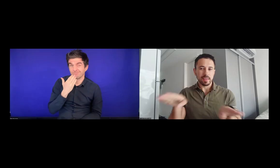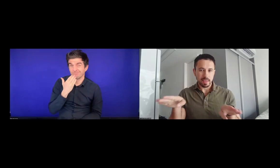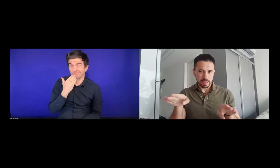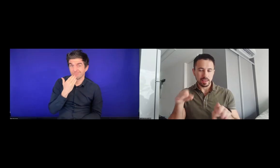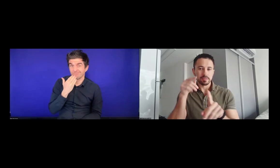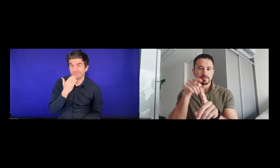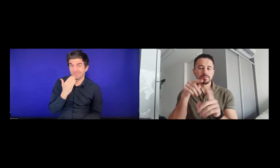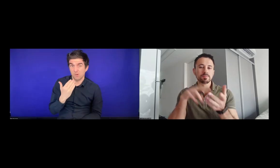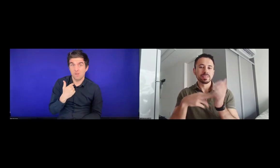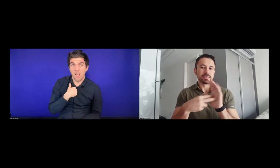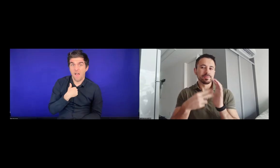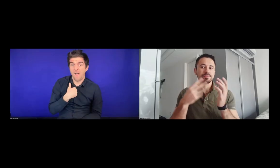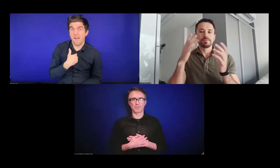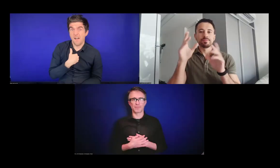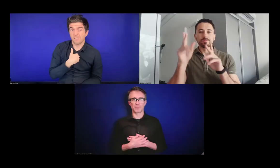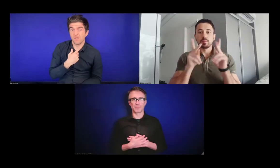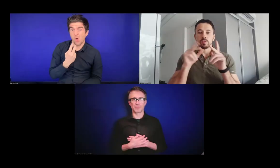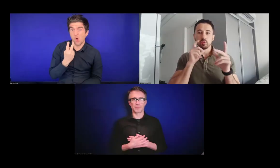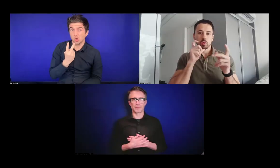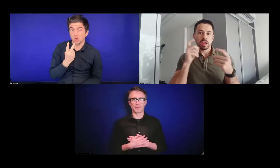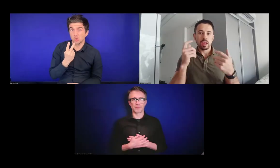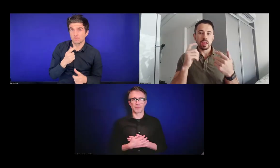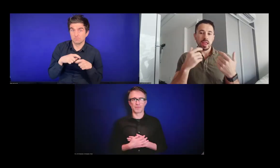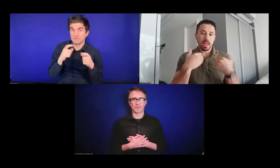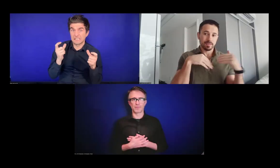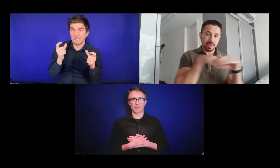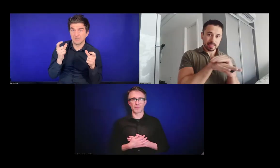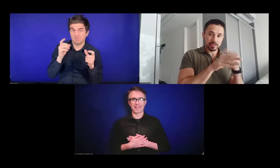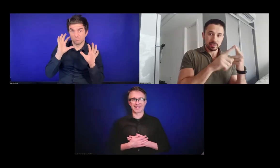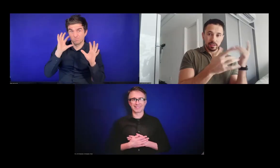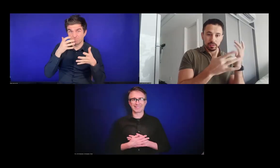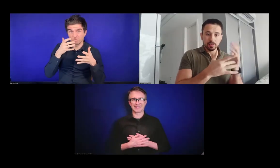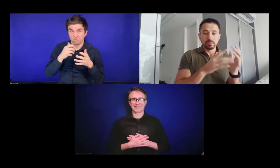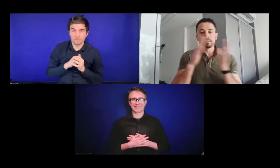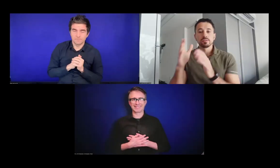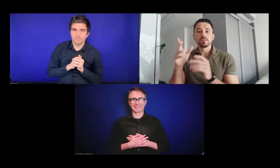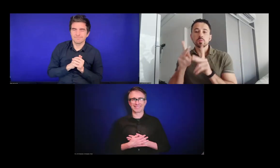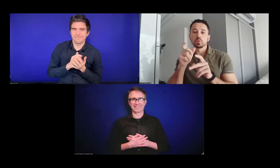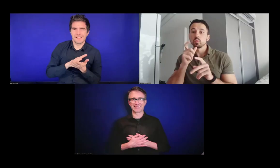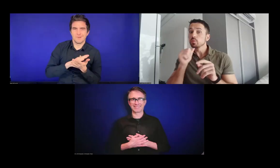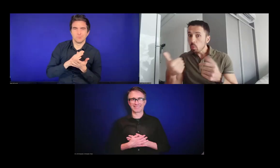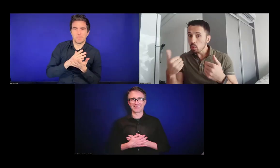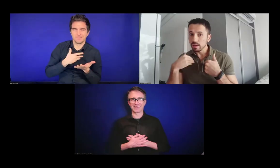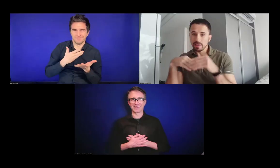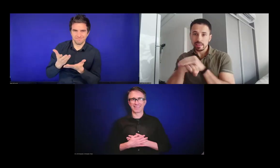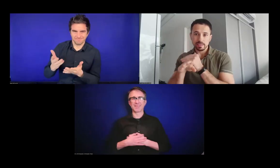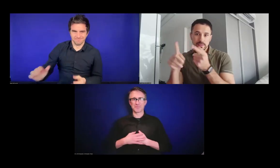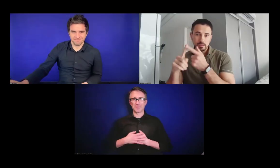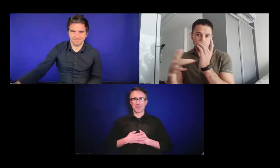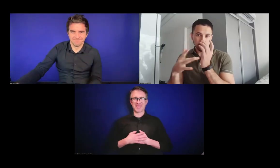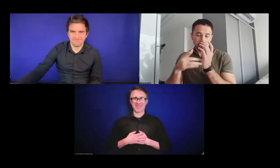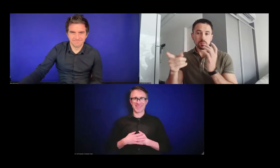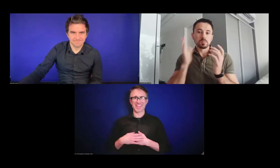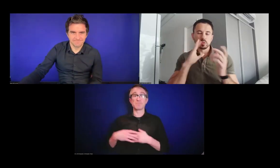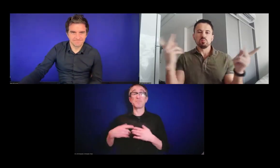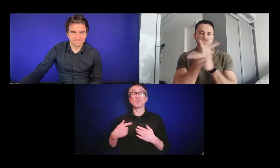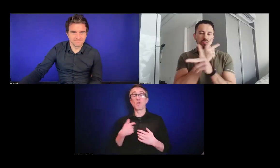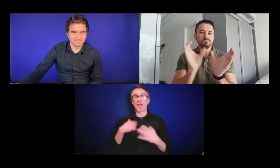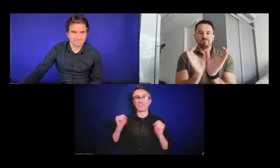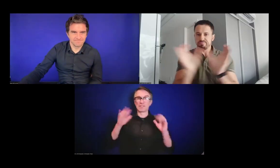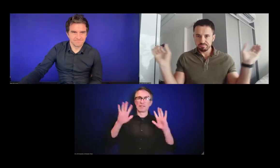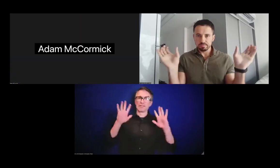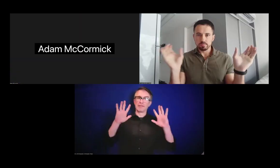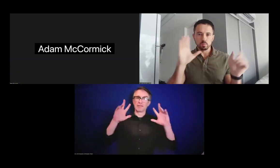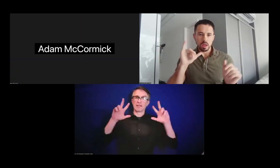One is called digital divide, and this is a concept for those who have access to technology